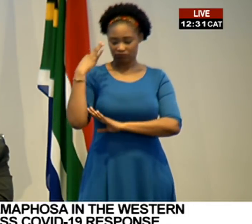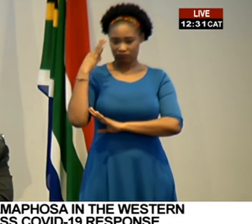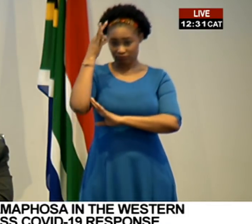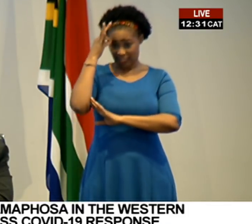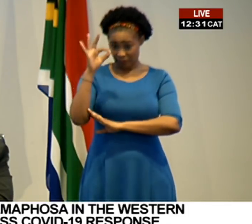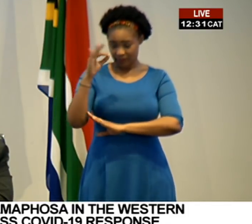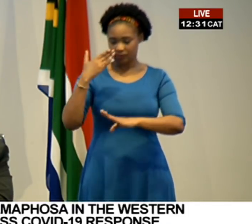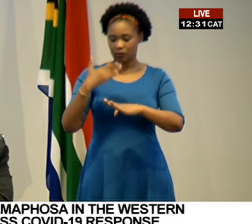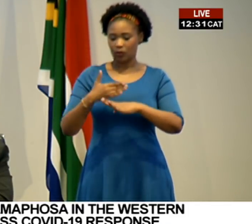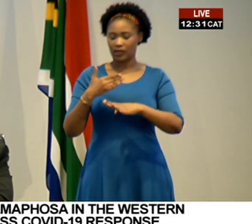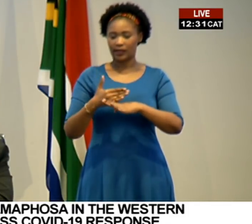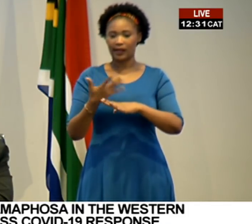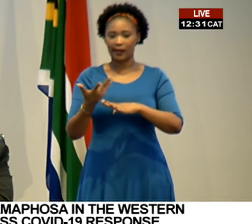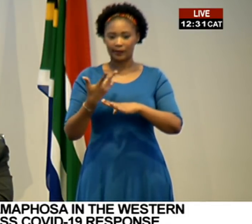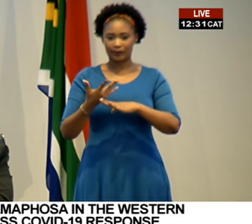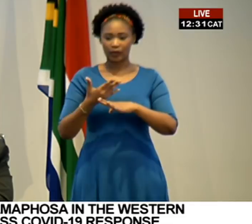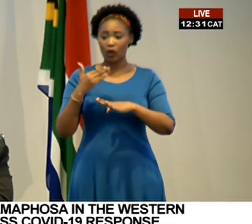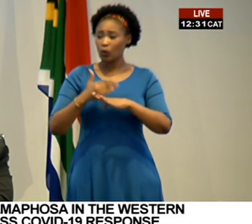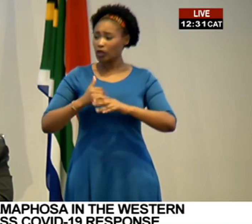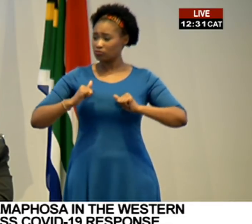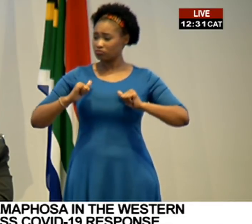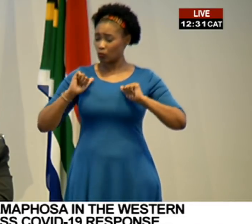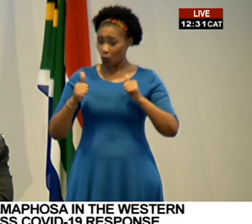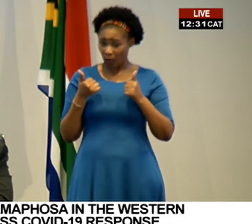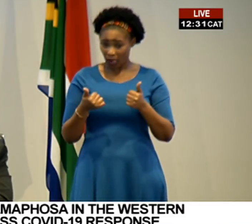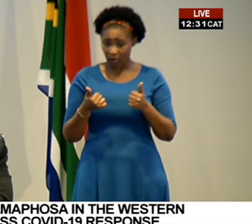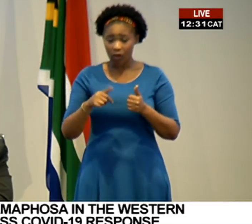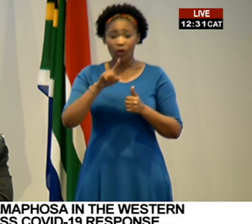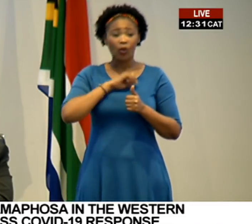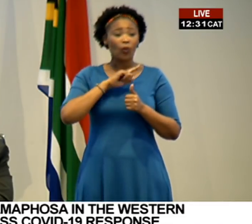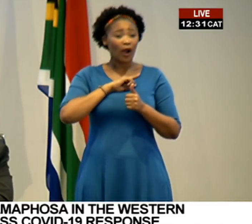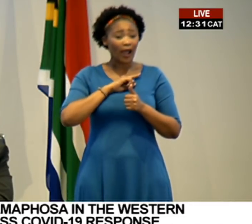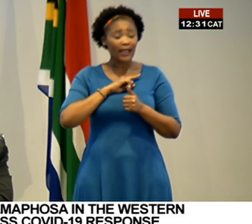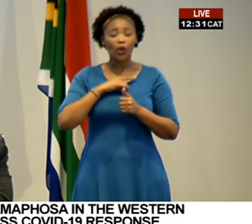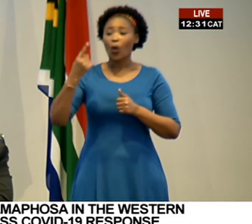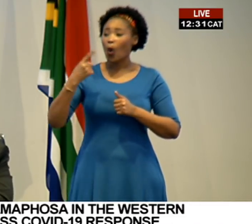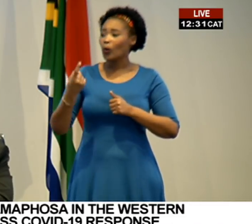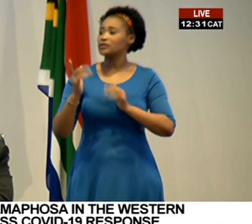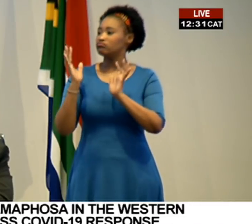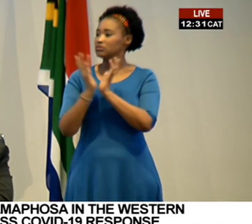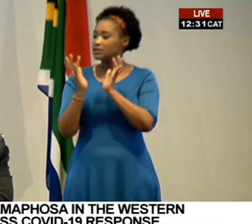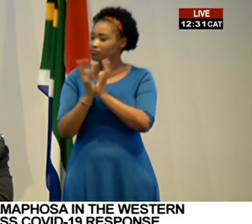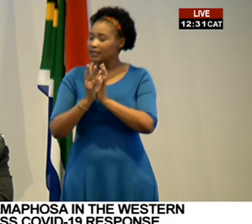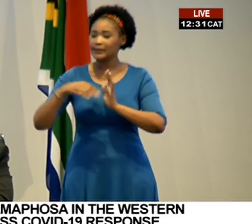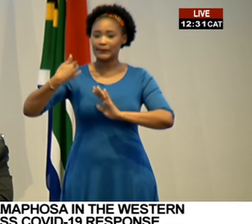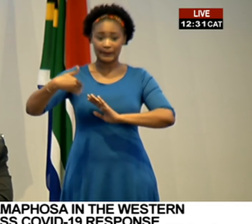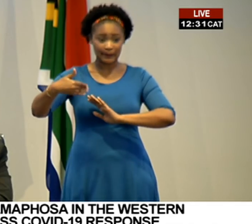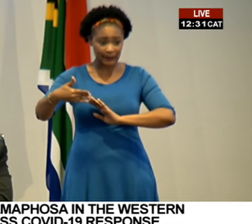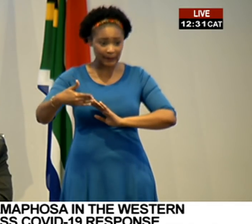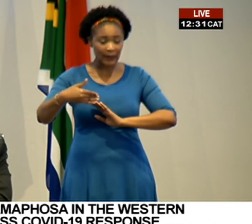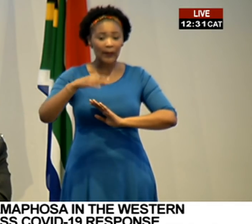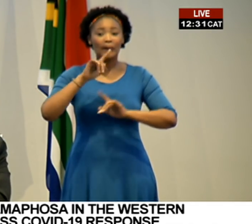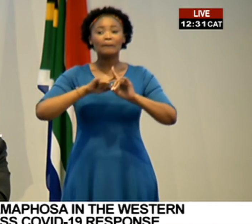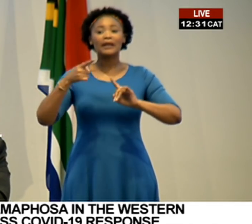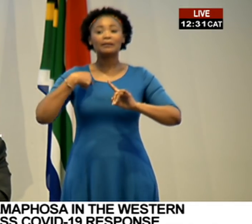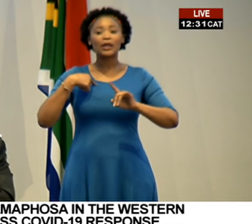is working extremely well. You continue to meet regularly. That is very, very pleasing. But